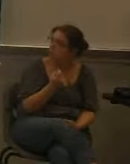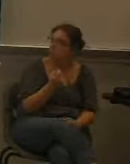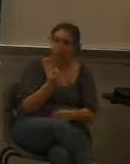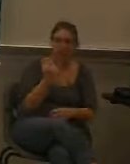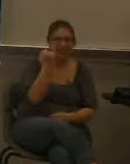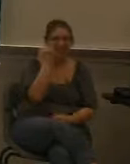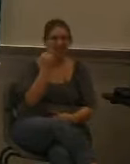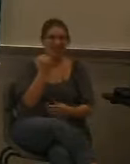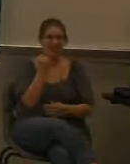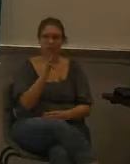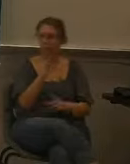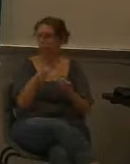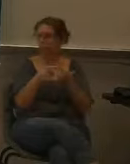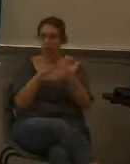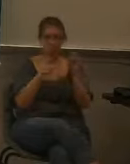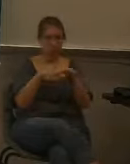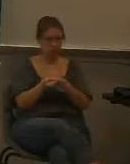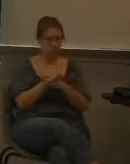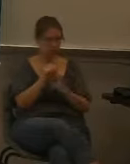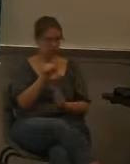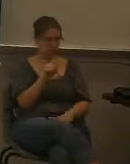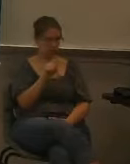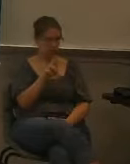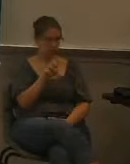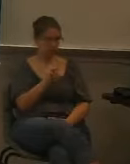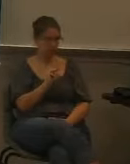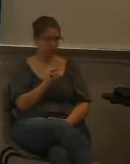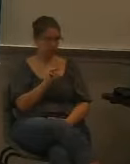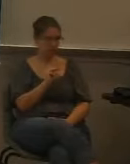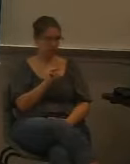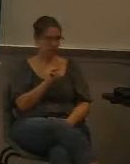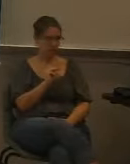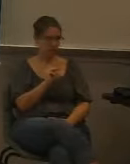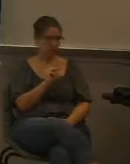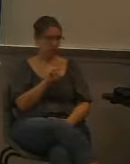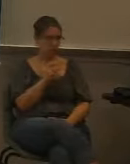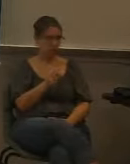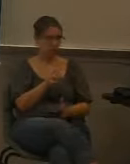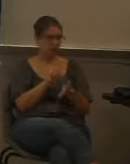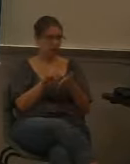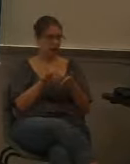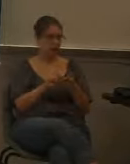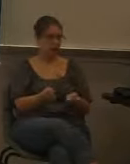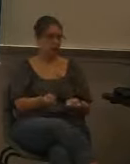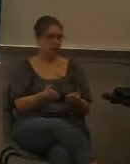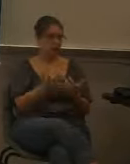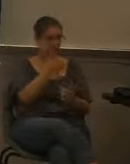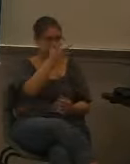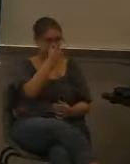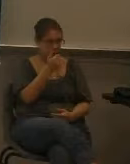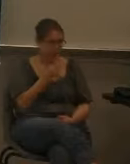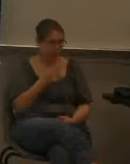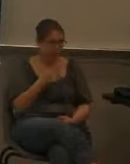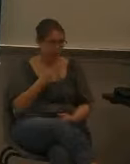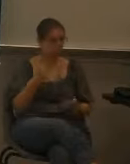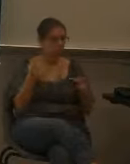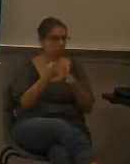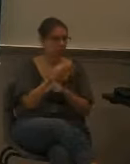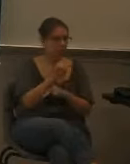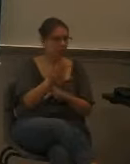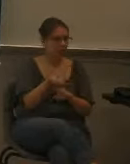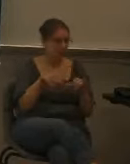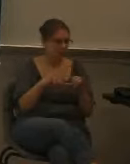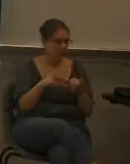when you go out into a stream and you count how many bugs they are and multiply by their size, you